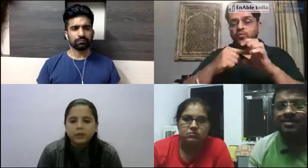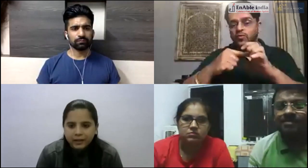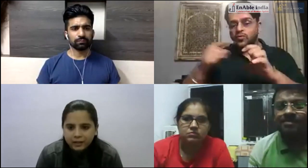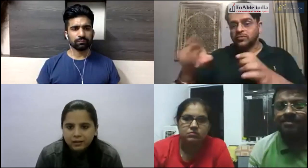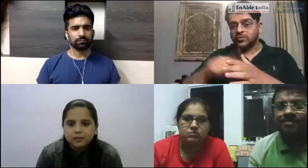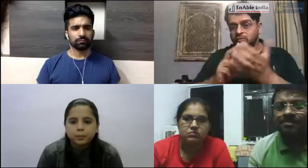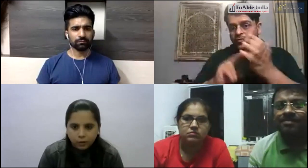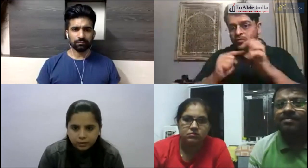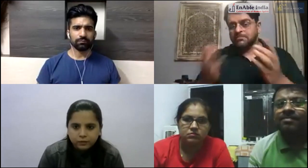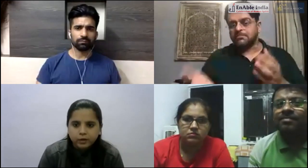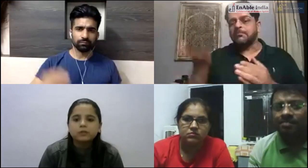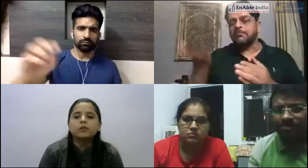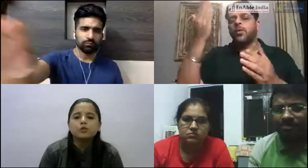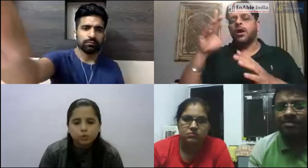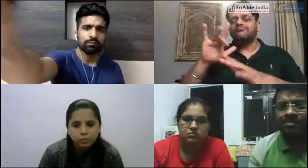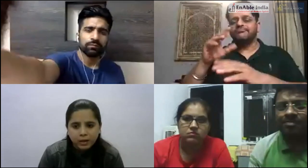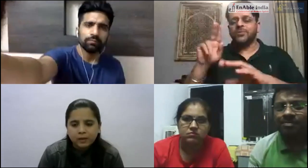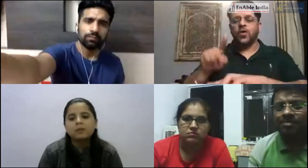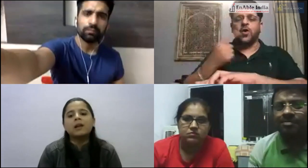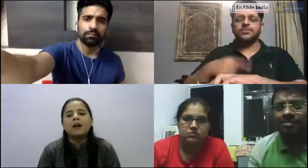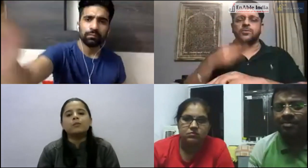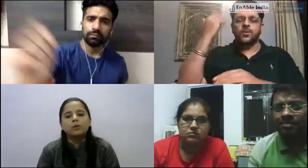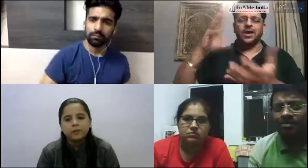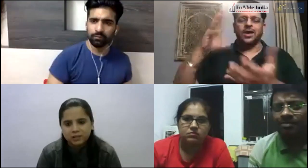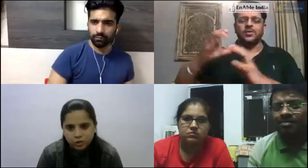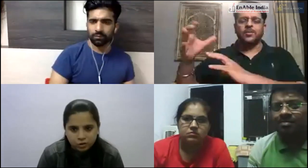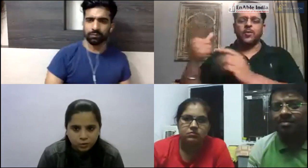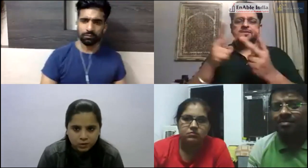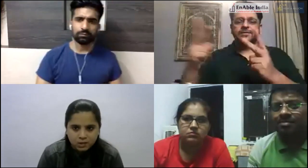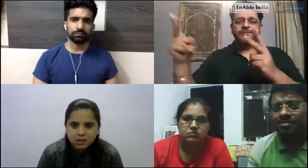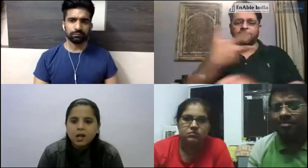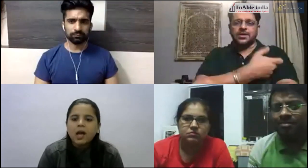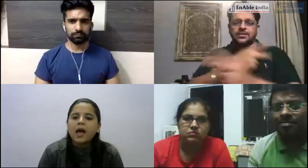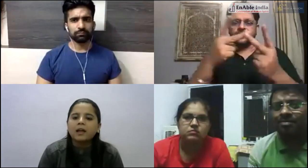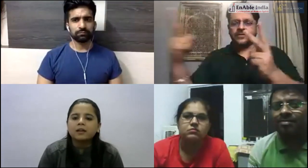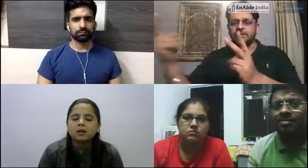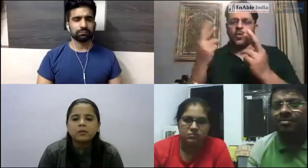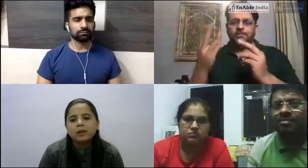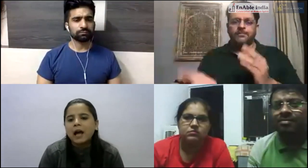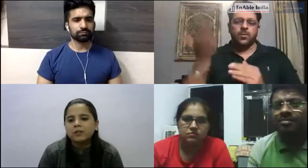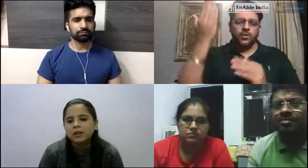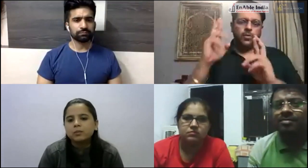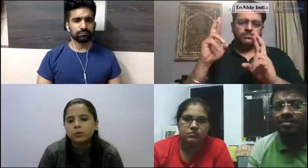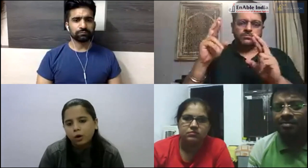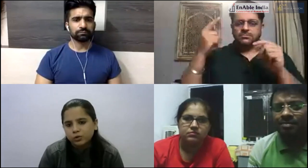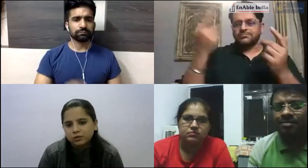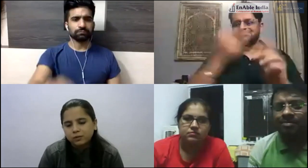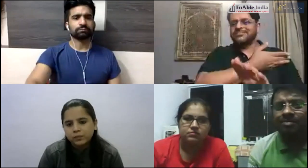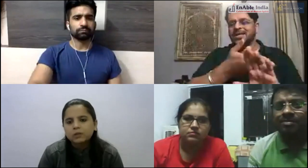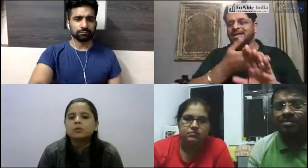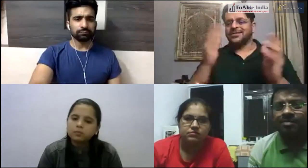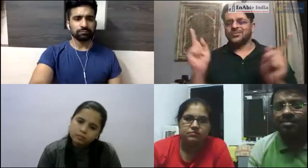are not getting the spot for it. So in June, maybe we'll have more vaccination doses, and we will have the more